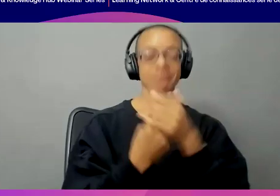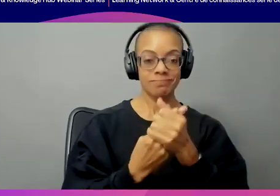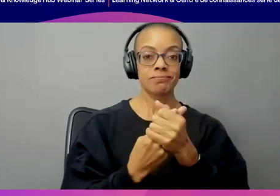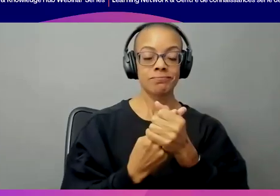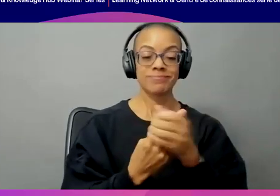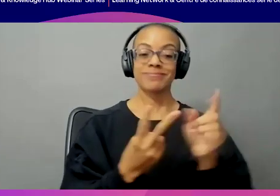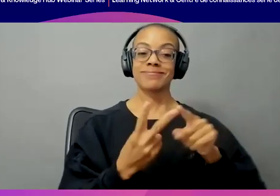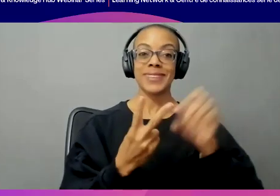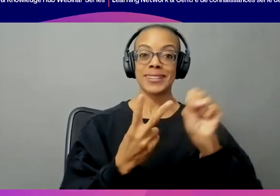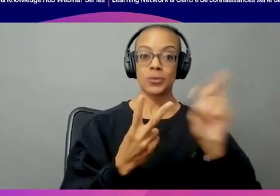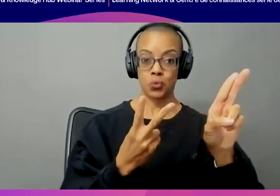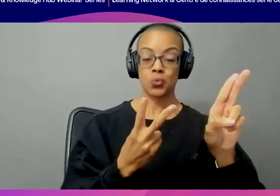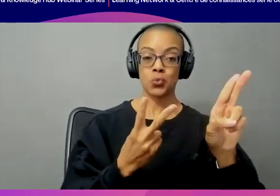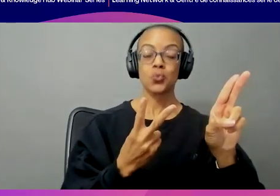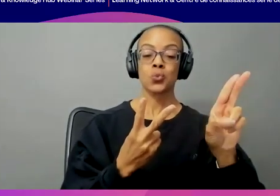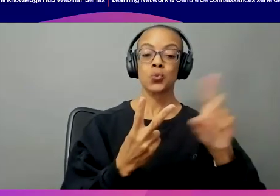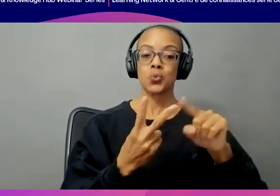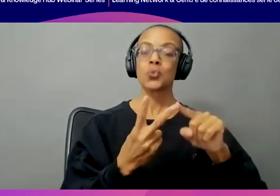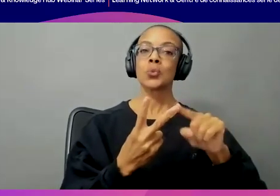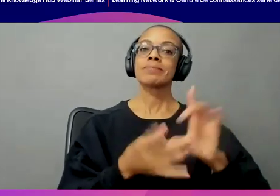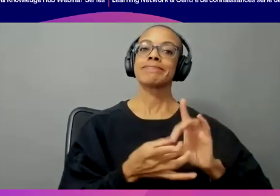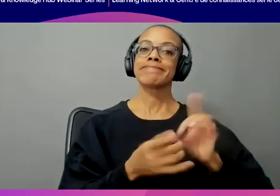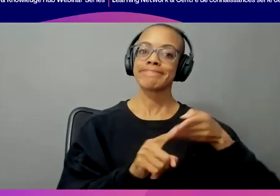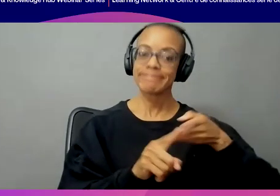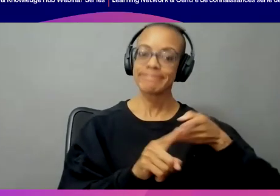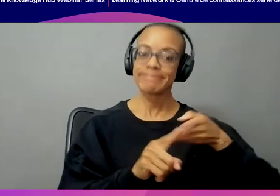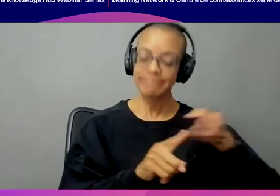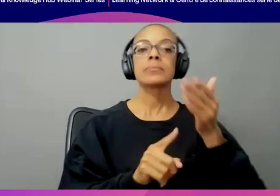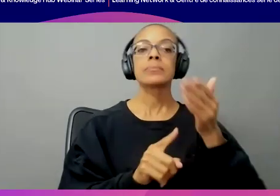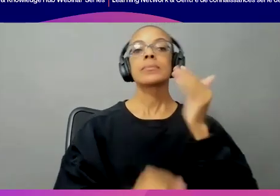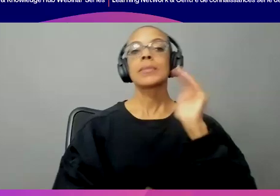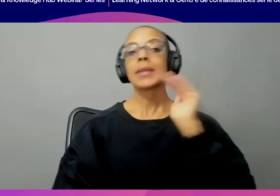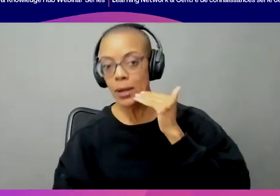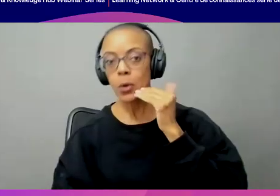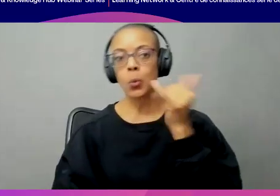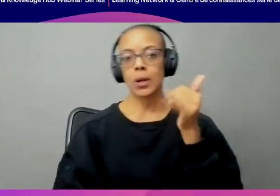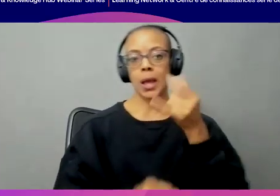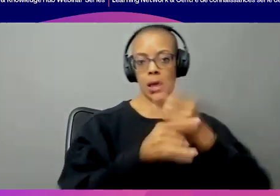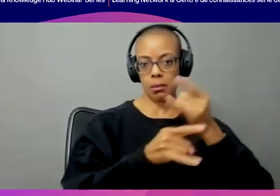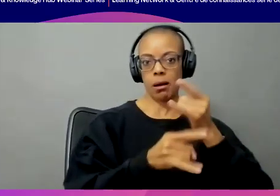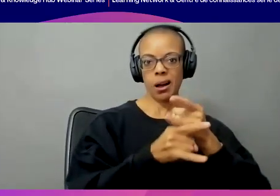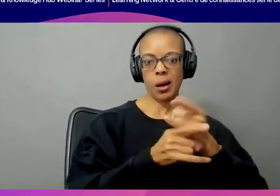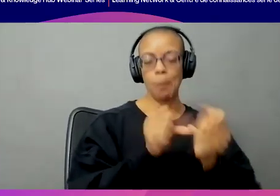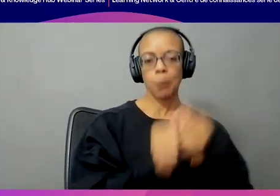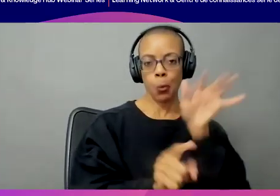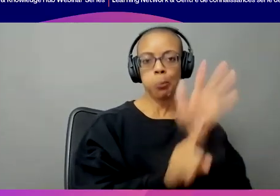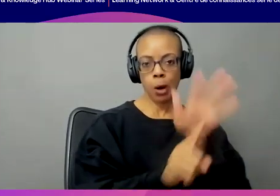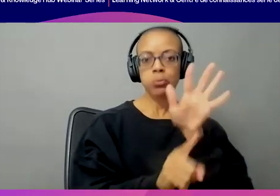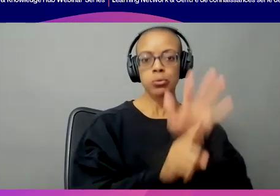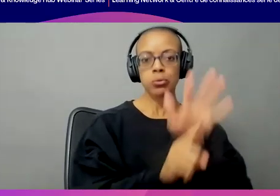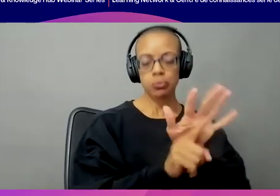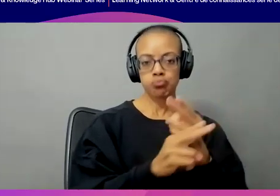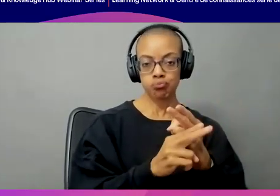use specifically is about alcohol use and tobacco use, the two most common substances. At the Center